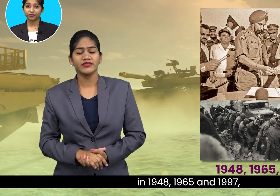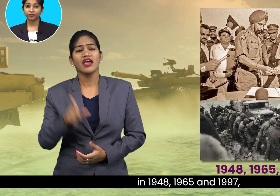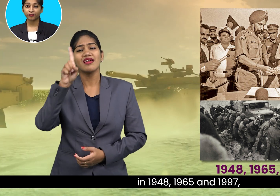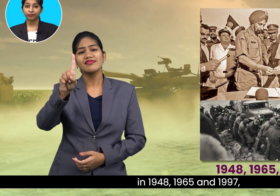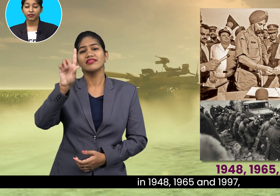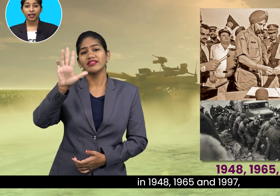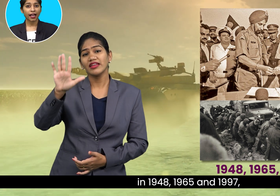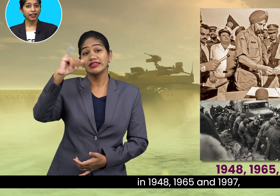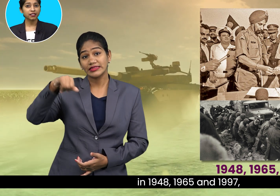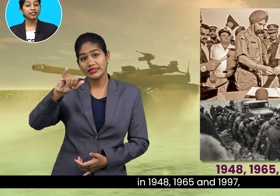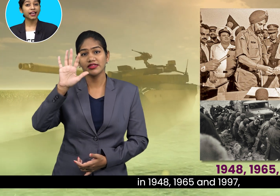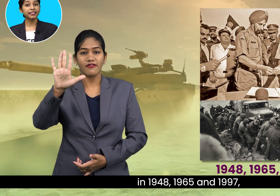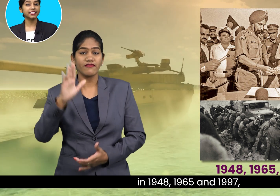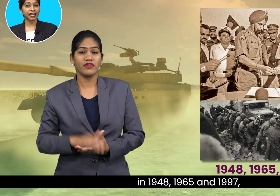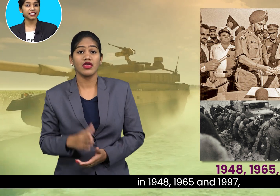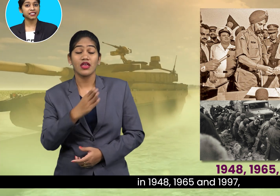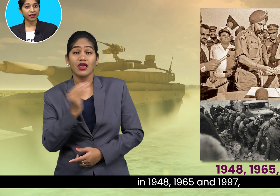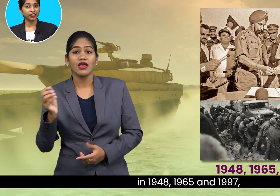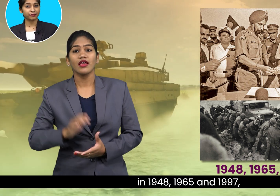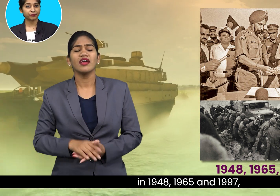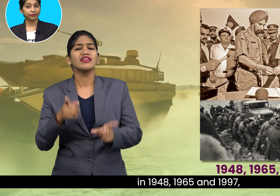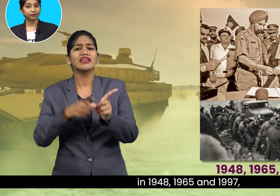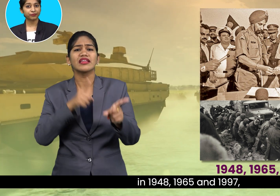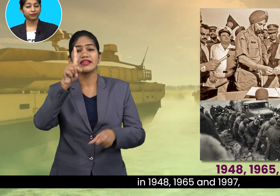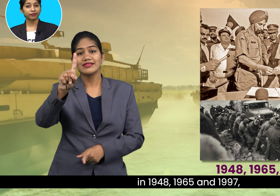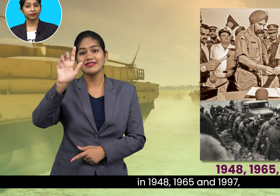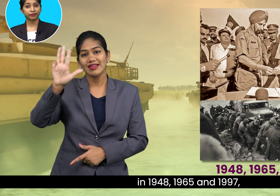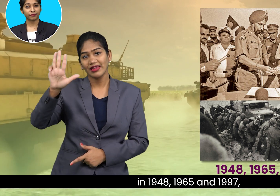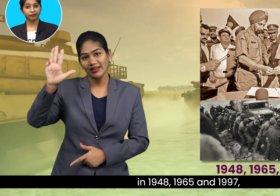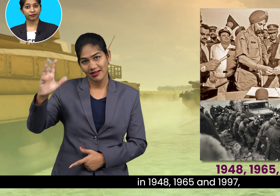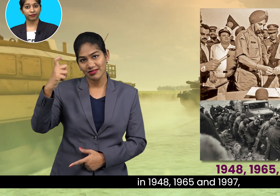1965 and 1997,